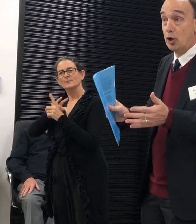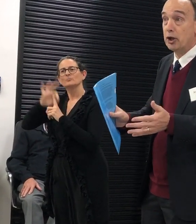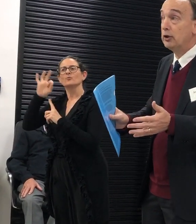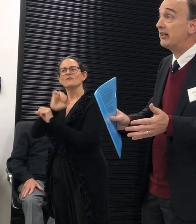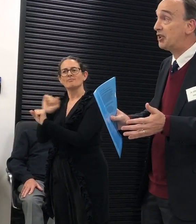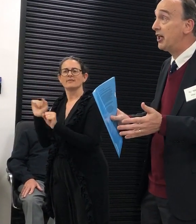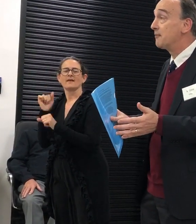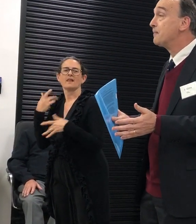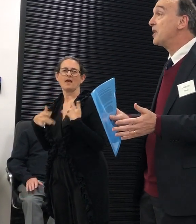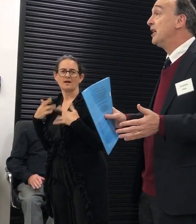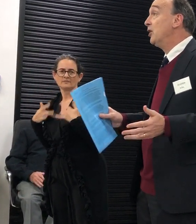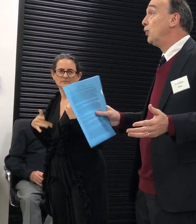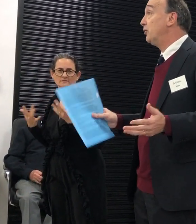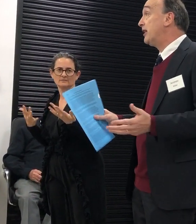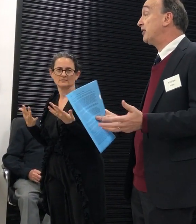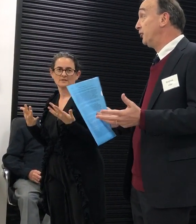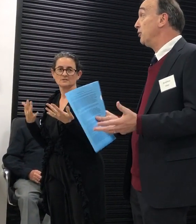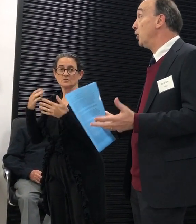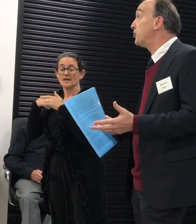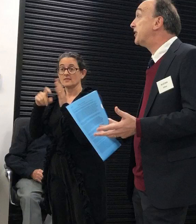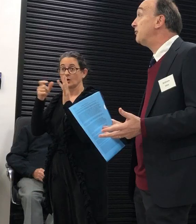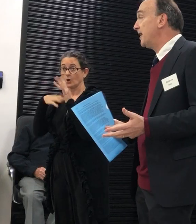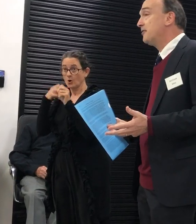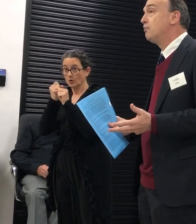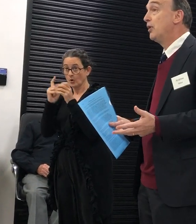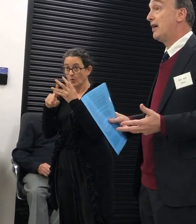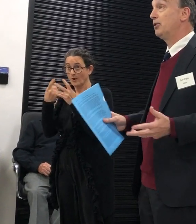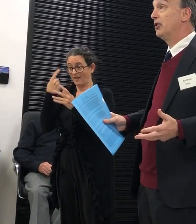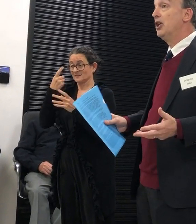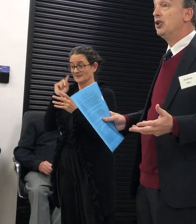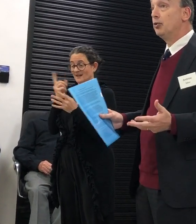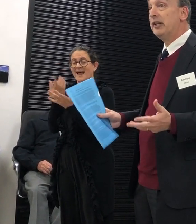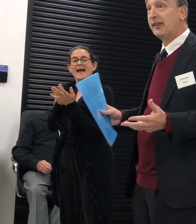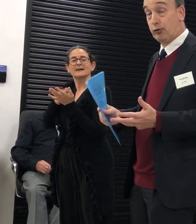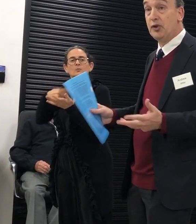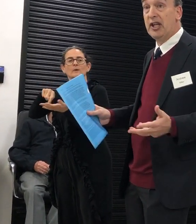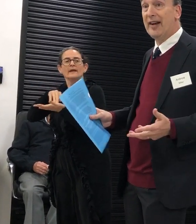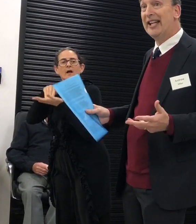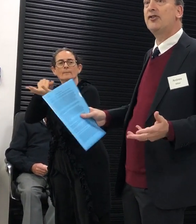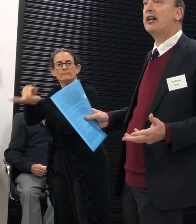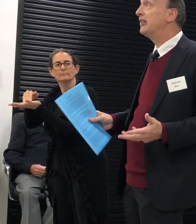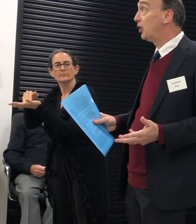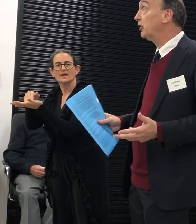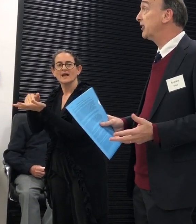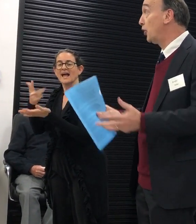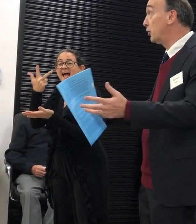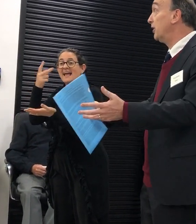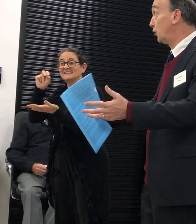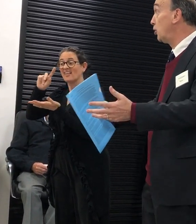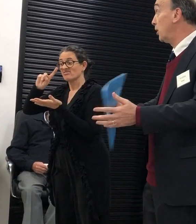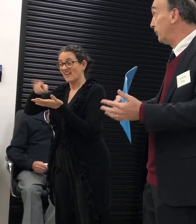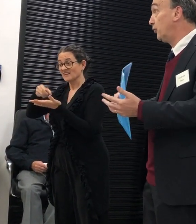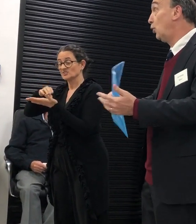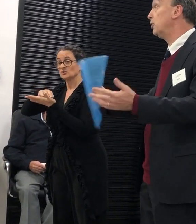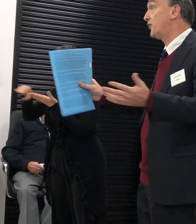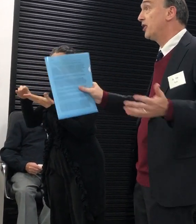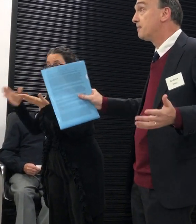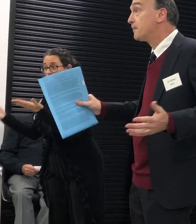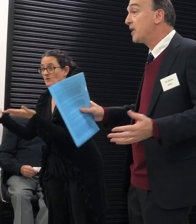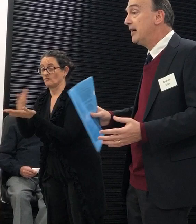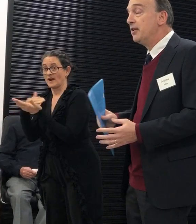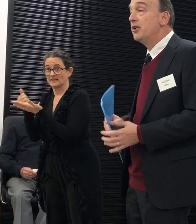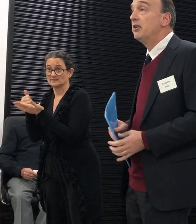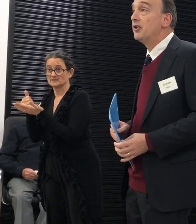case of Congo last year, we raised the Food Emergency Fund. We were able to raise through the year $80,000, not only for Congo, but for all